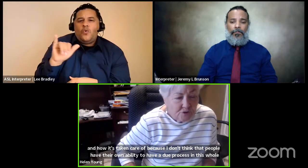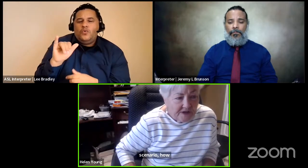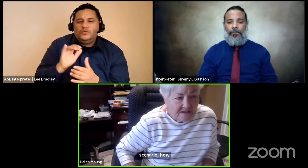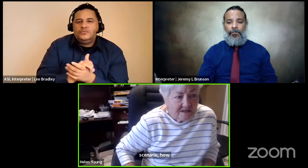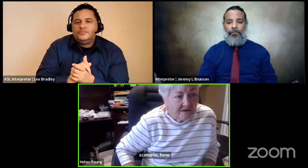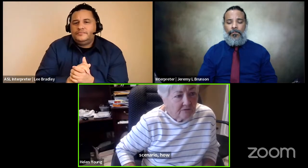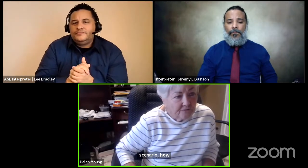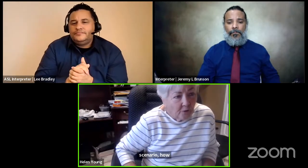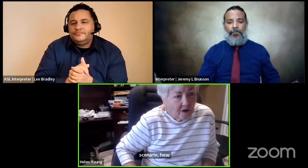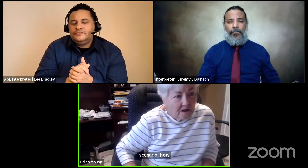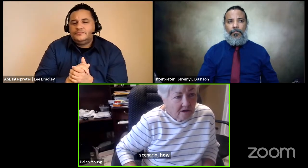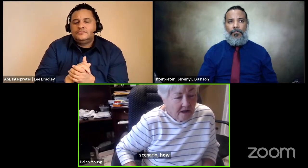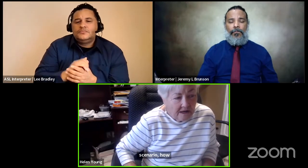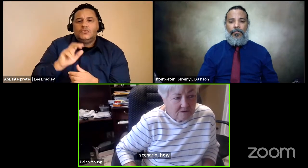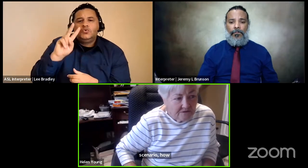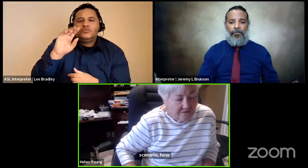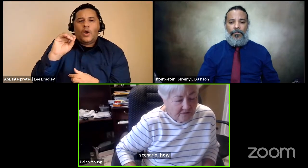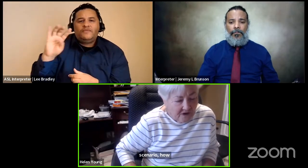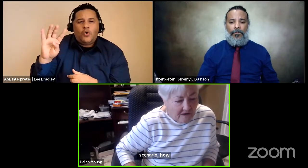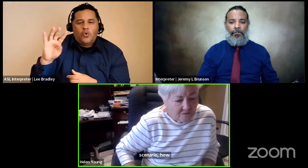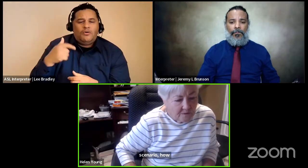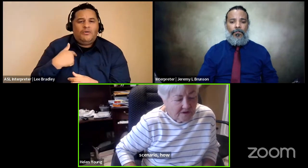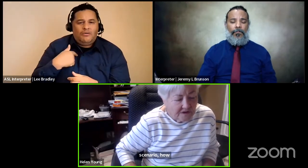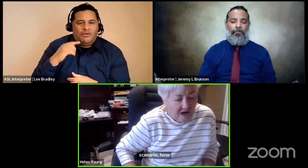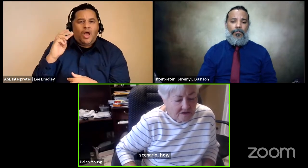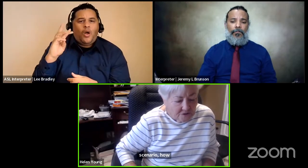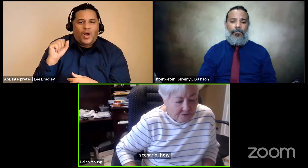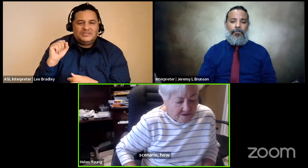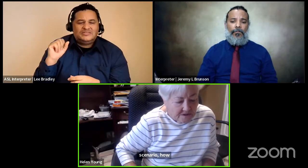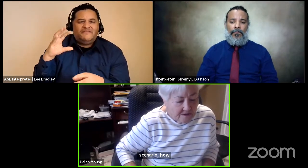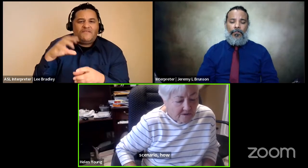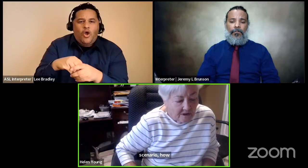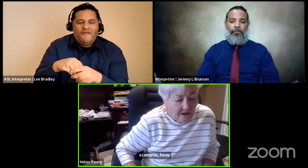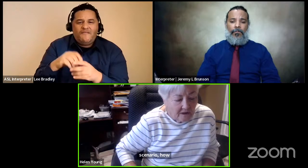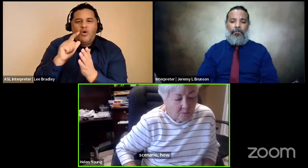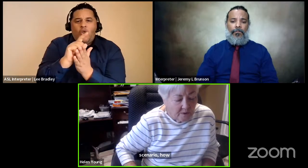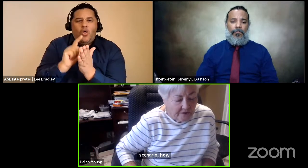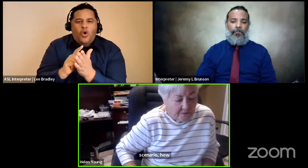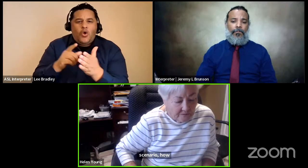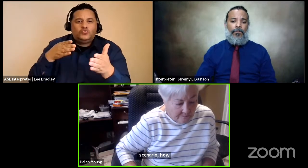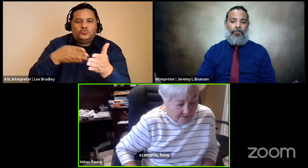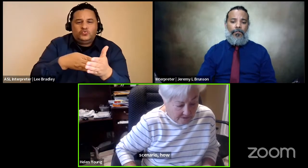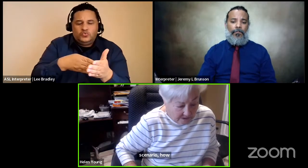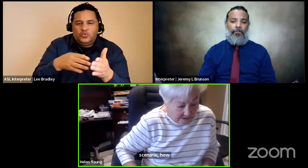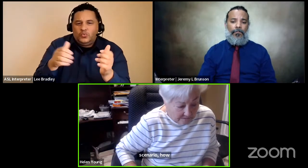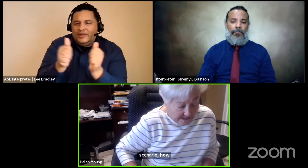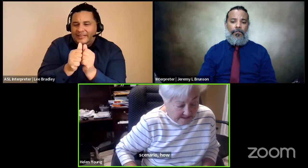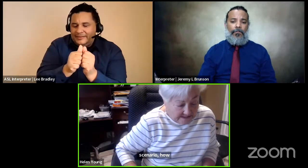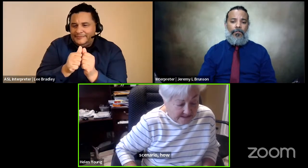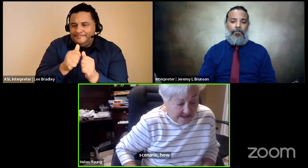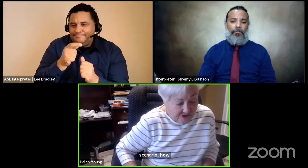in 2004, I was involved with a lawsuit with